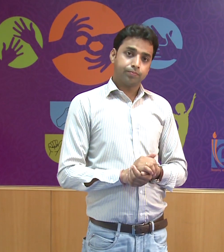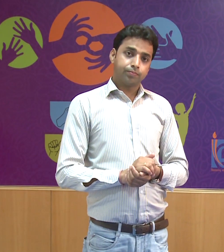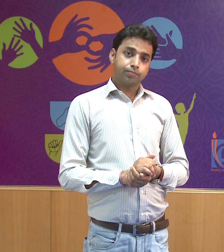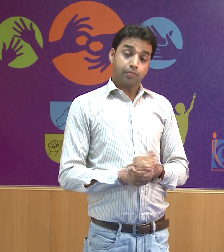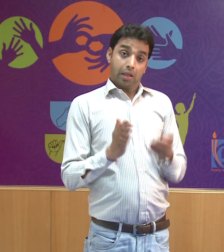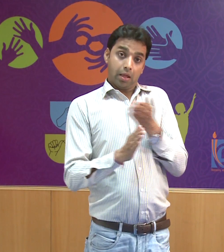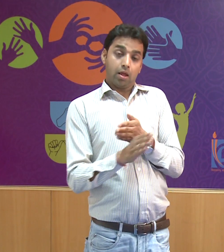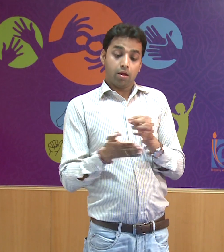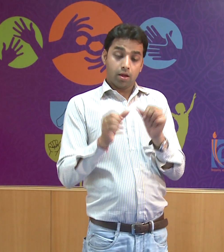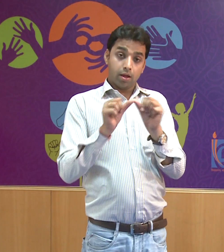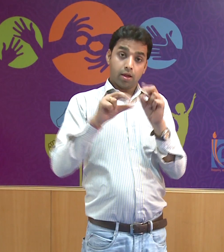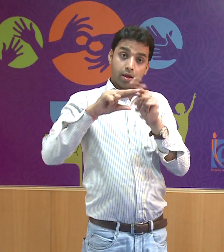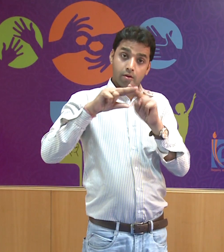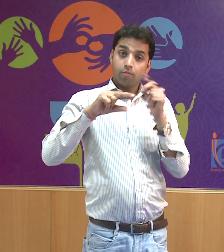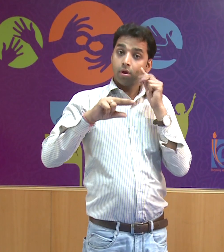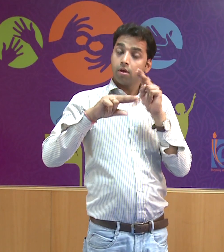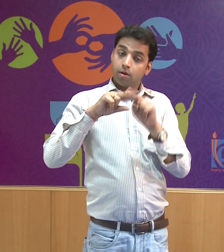and Afif,